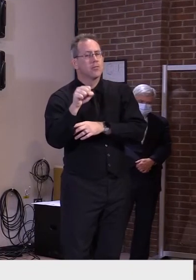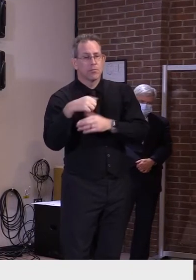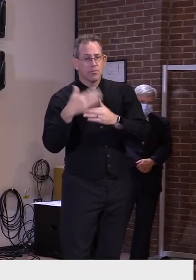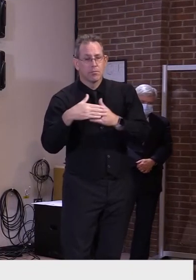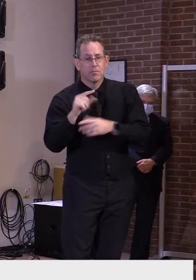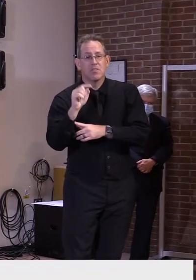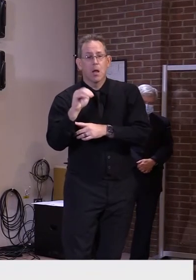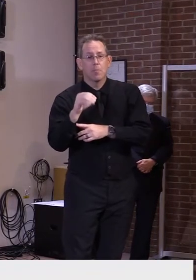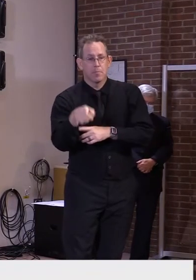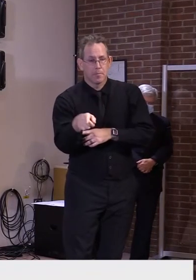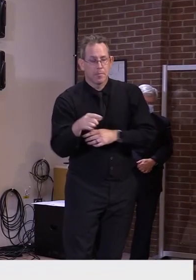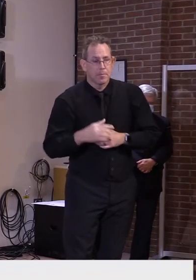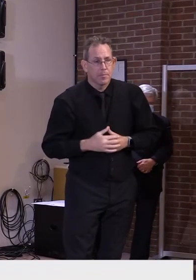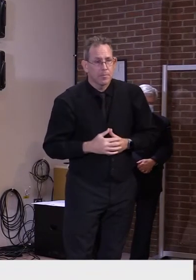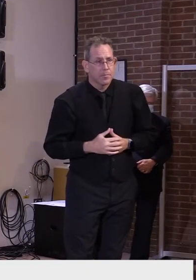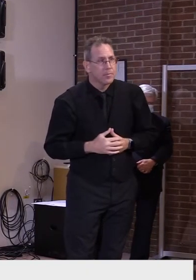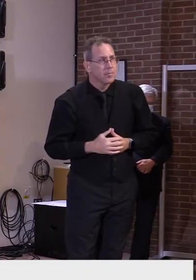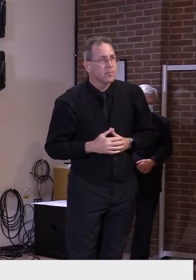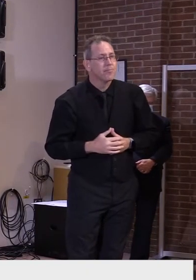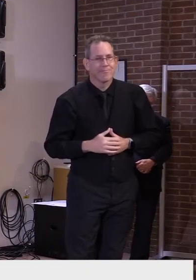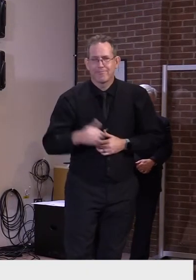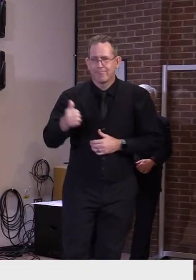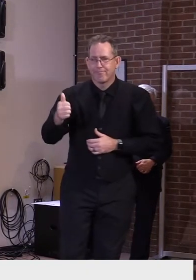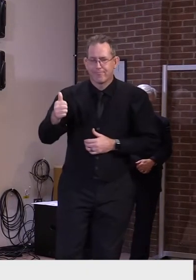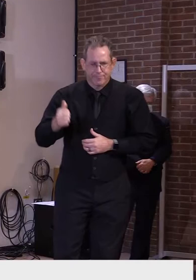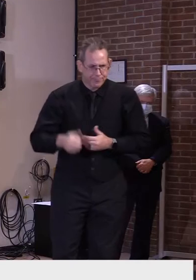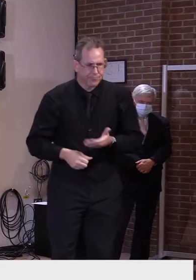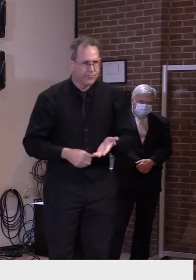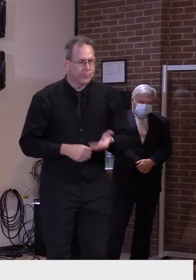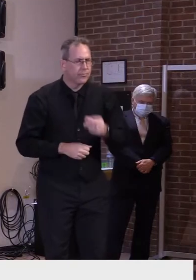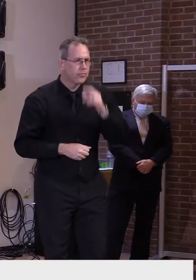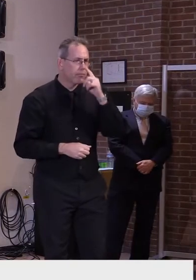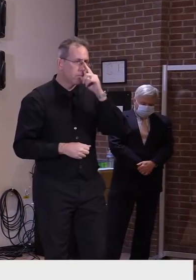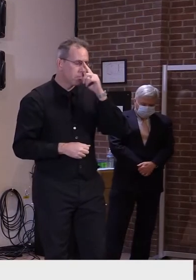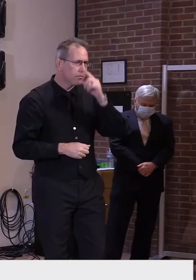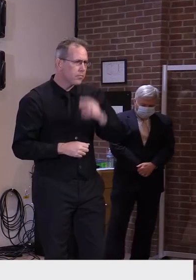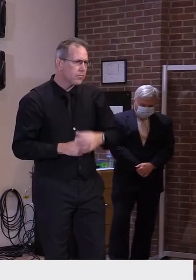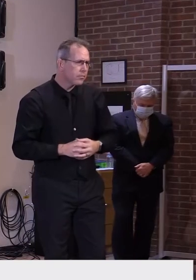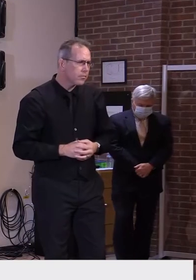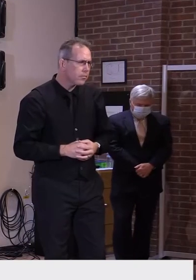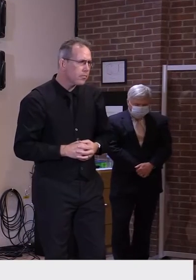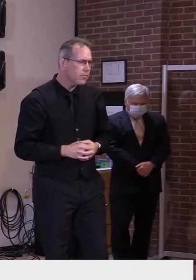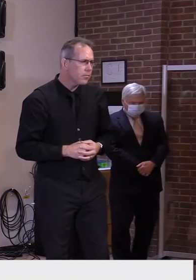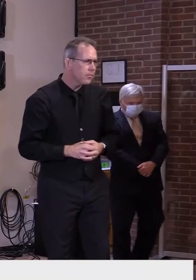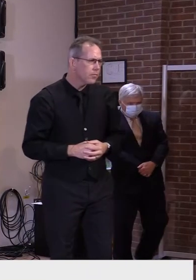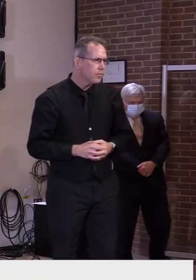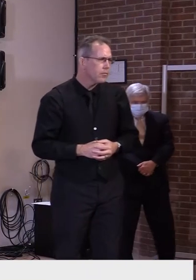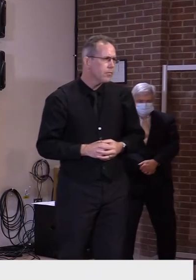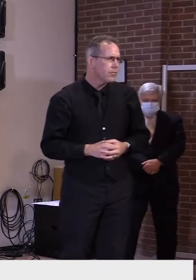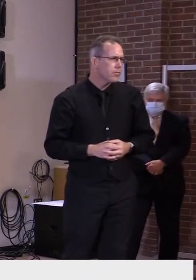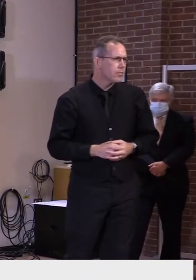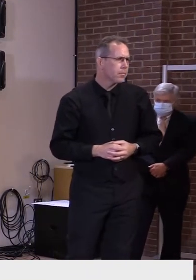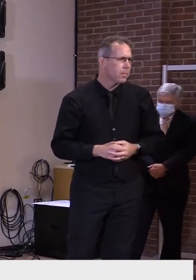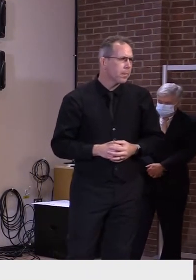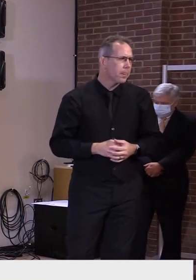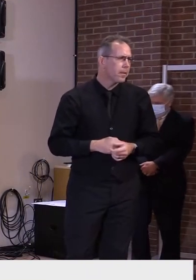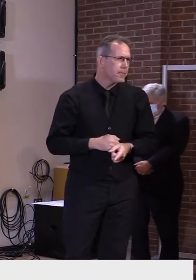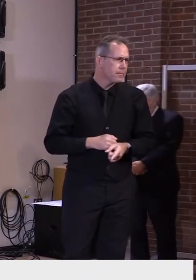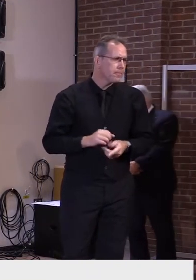Thank you, Governor. With Congress taking so long to get this infrastructure bill finally signed by the